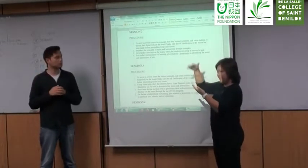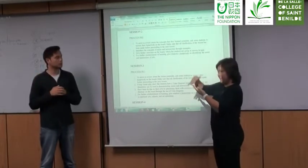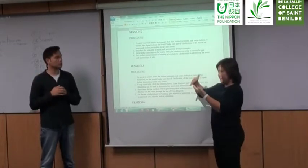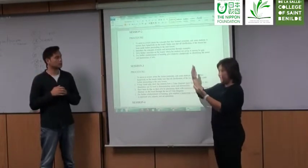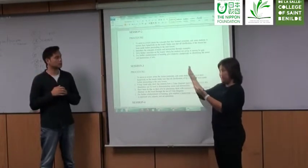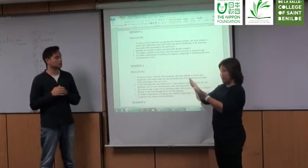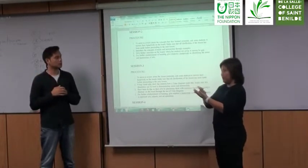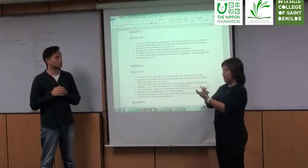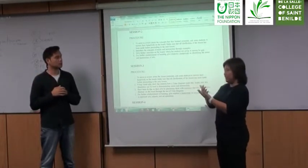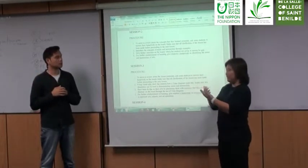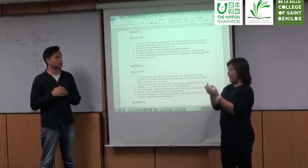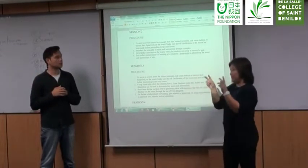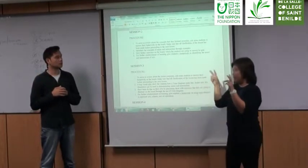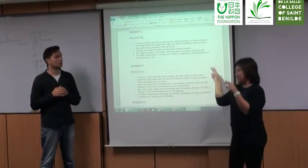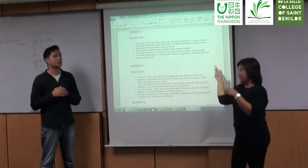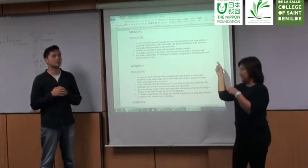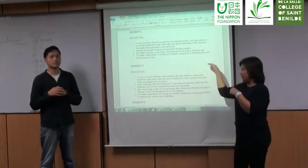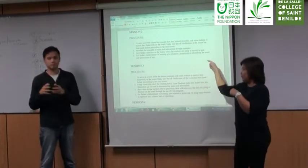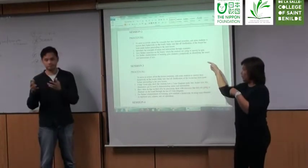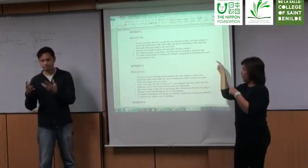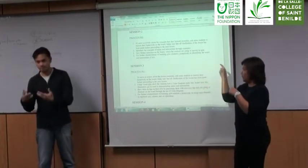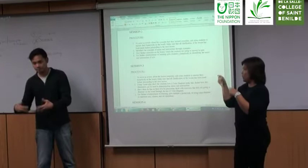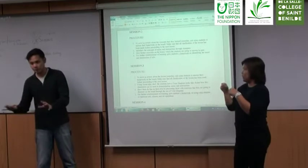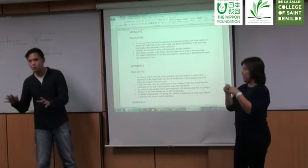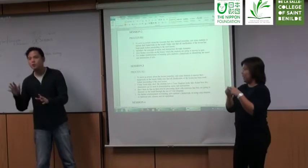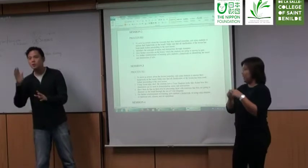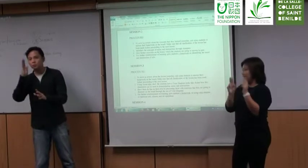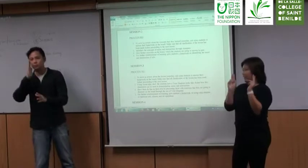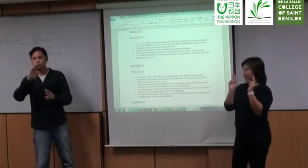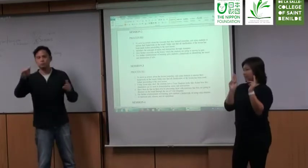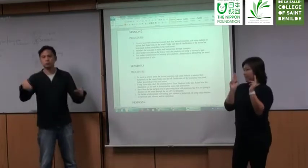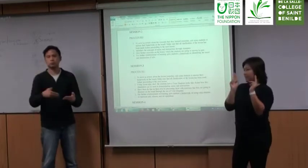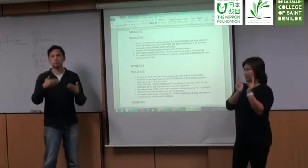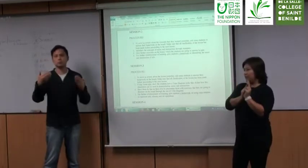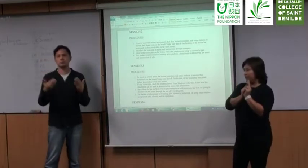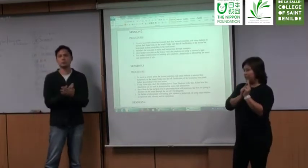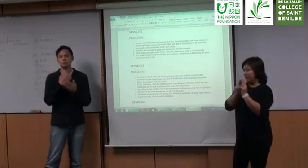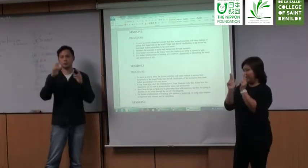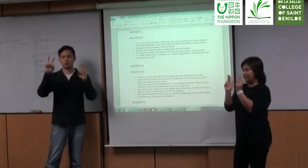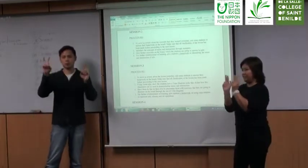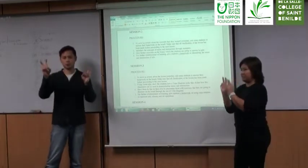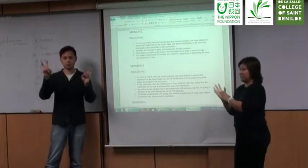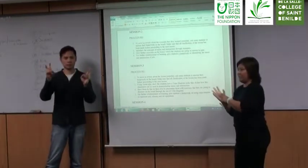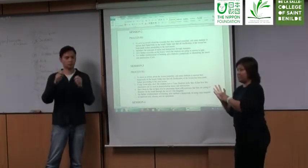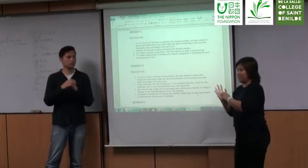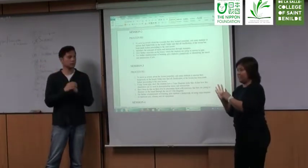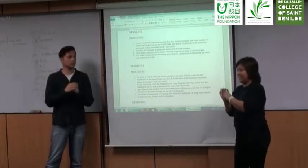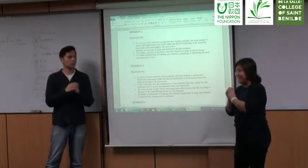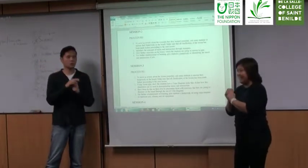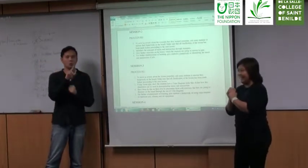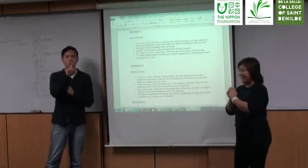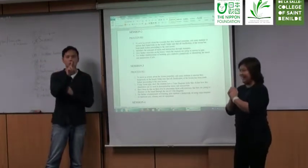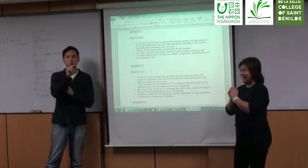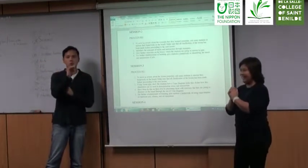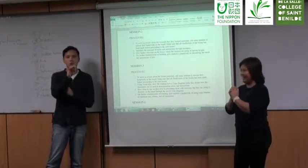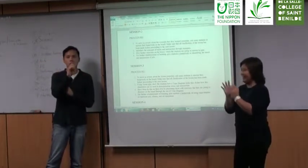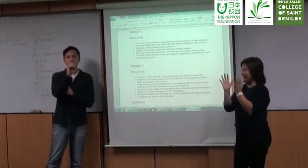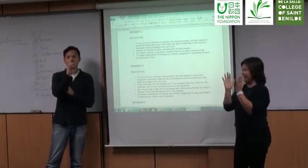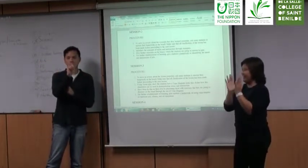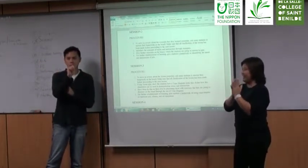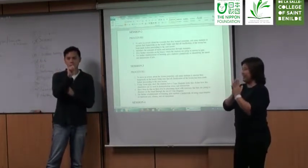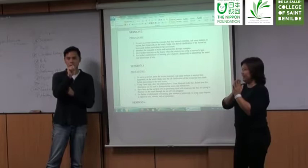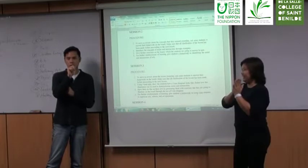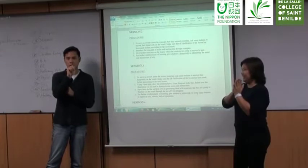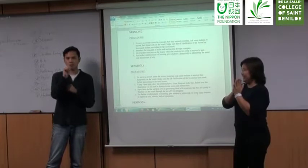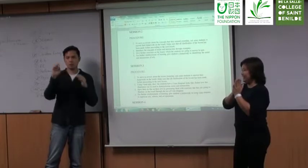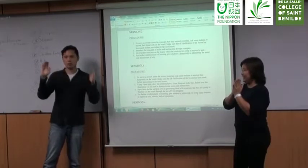connect for the new topic, which I need to introduce the union and intersection.